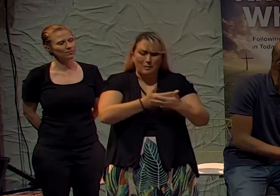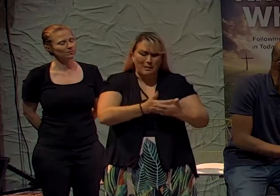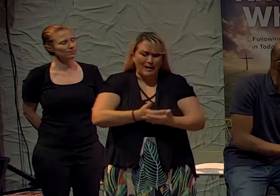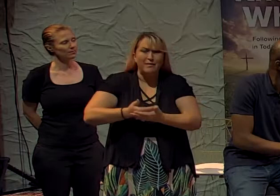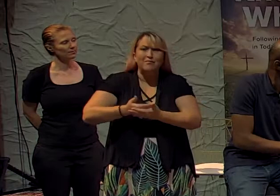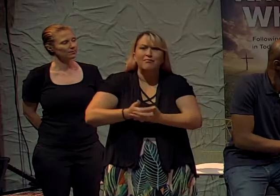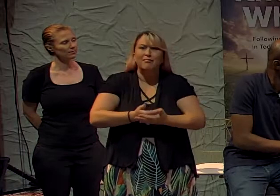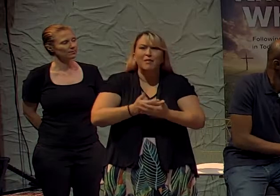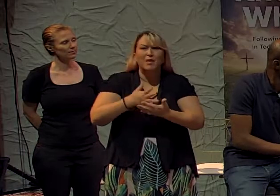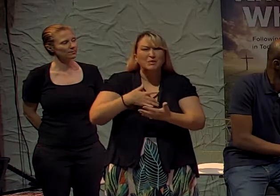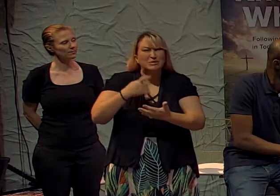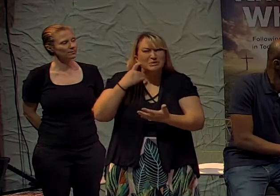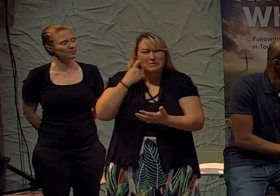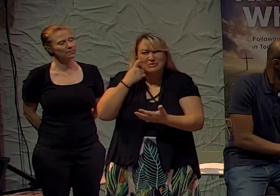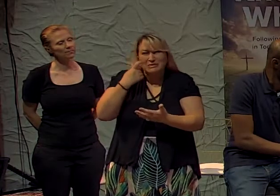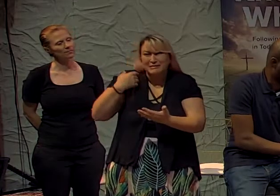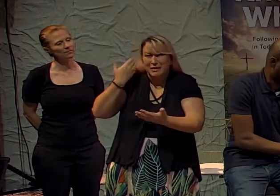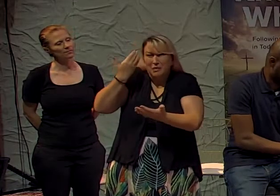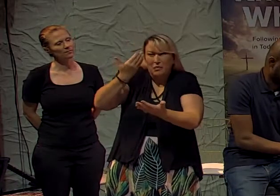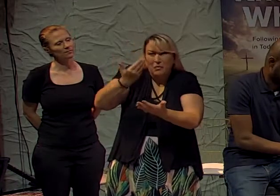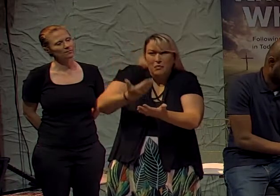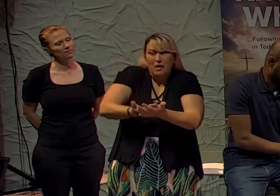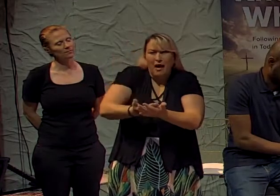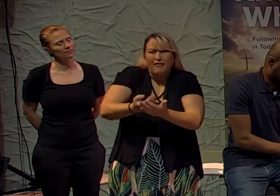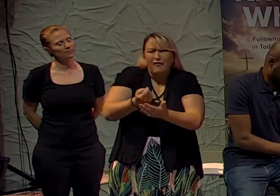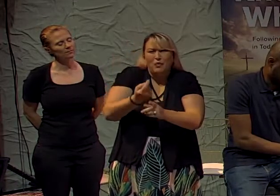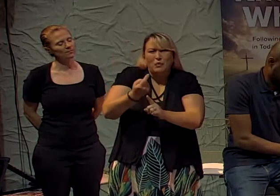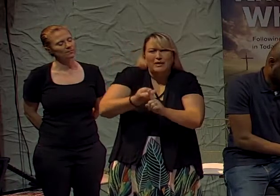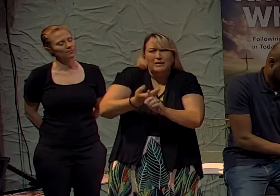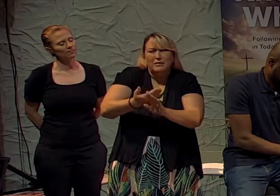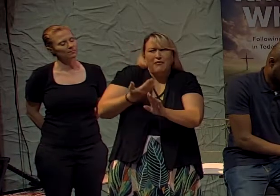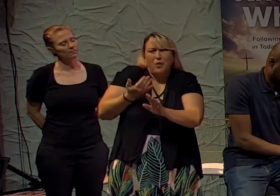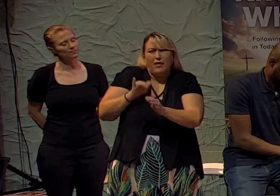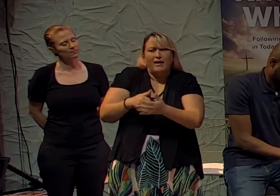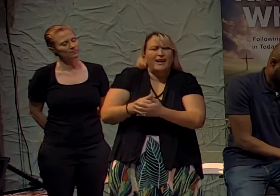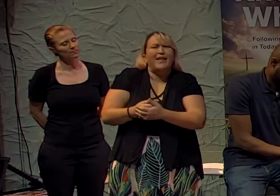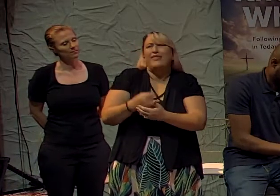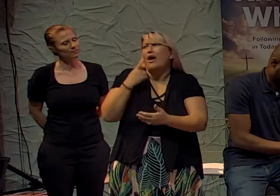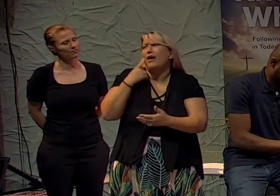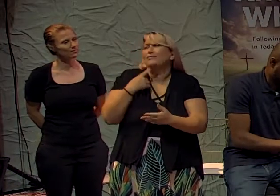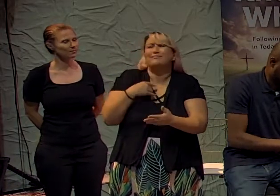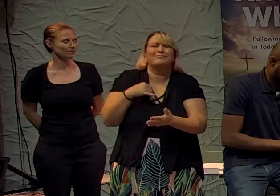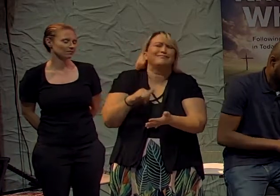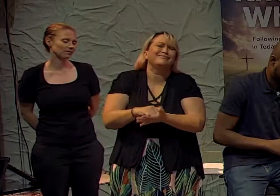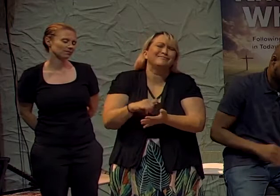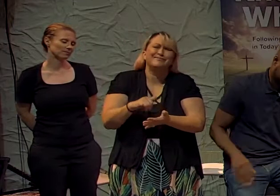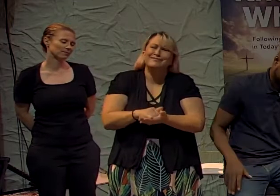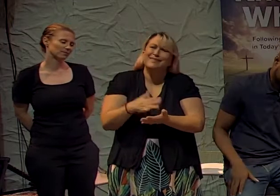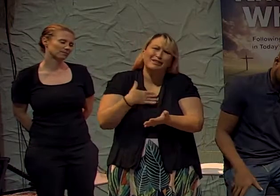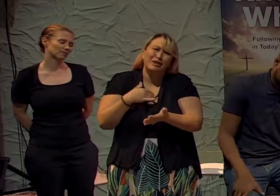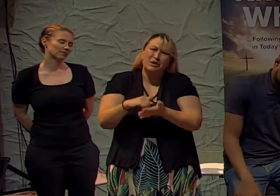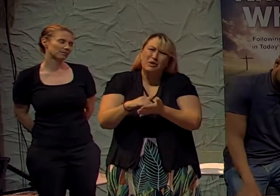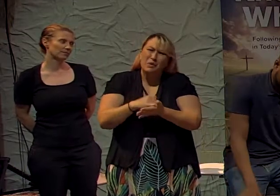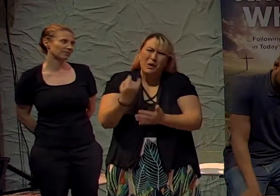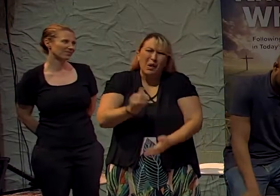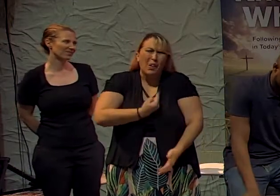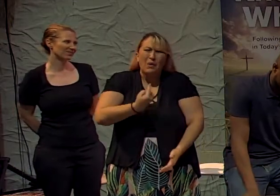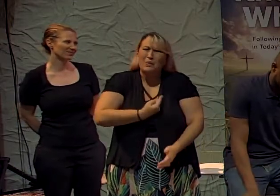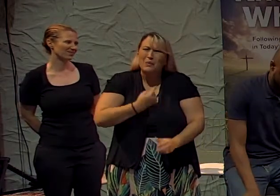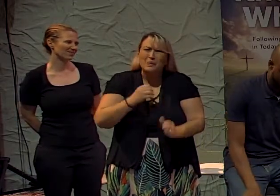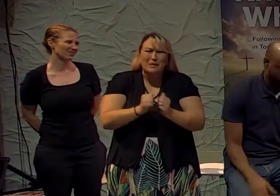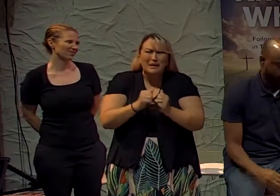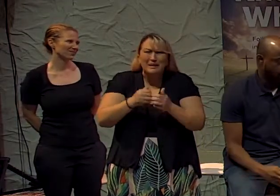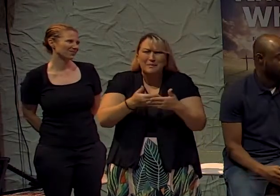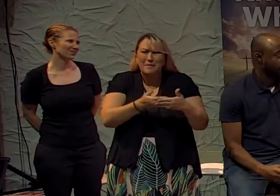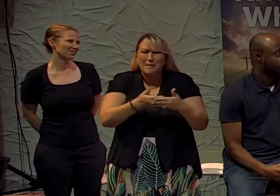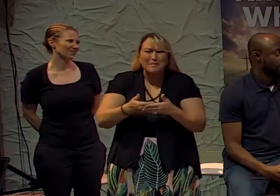We had just gotten there a few months before. And I thought, there's no way. I'm doing New York by myself with this new